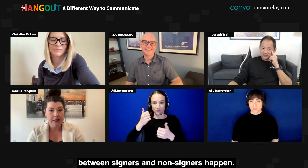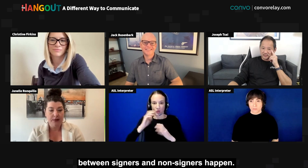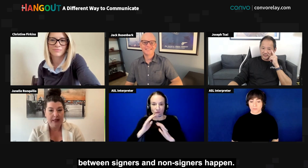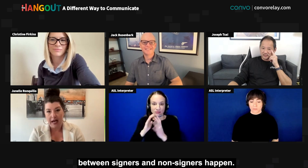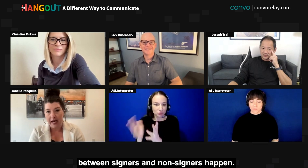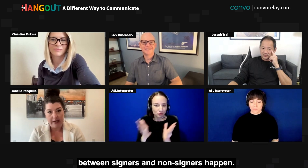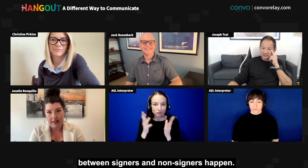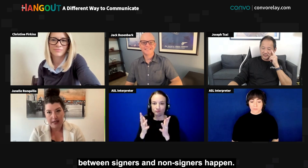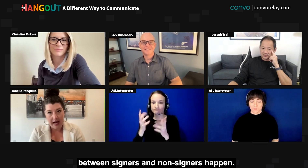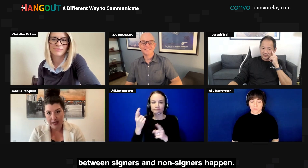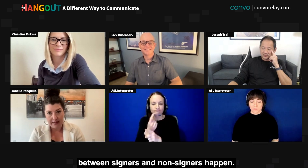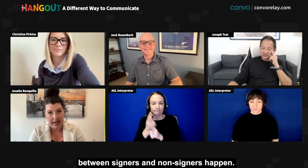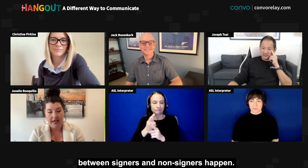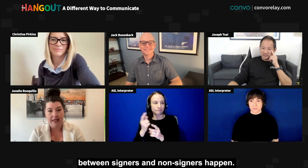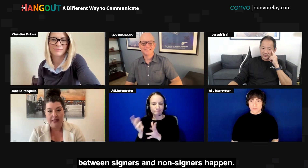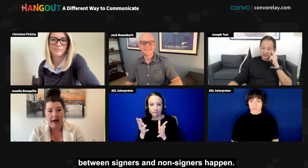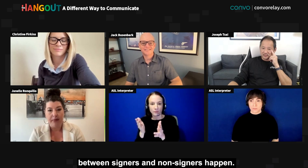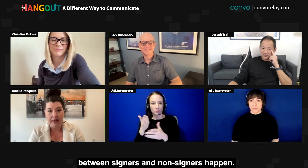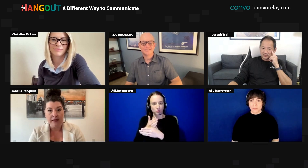between signers and non-signers happen.